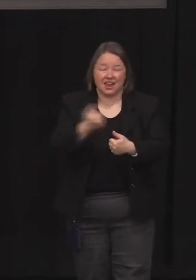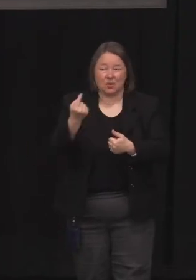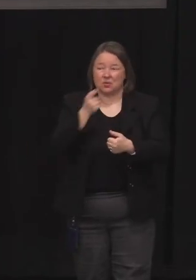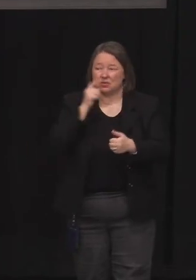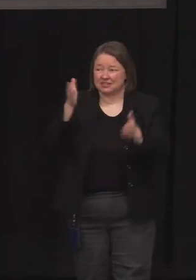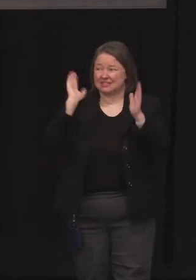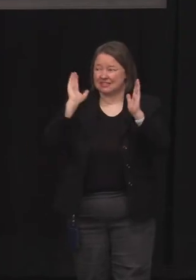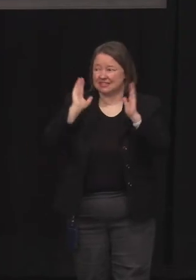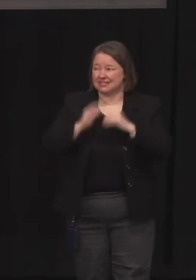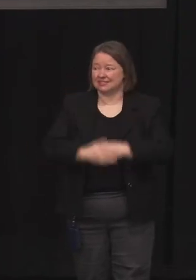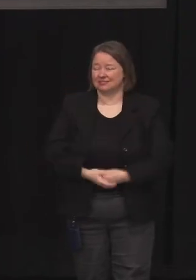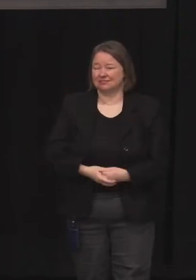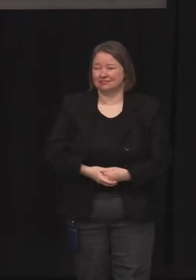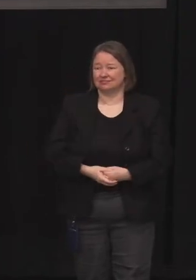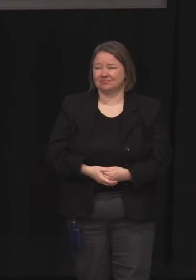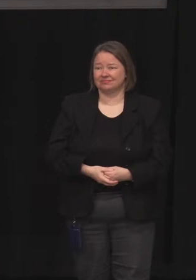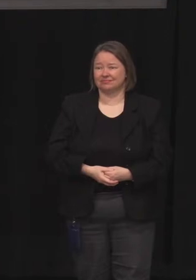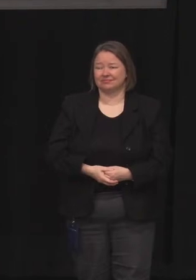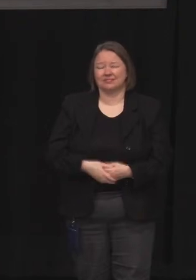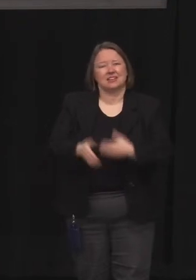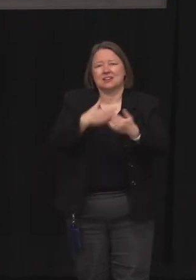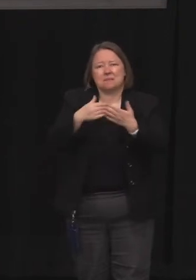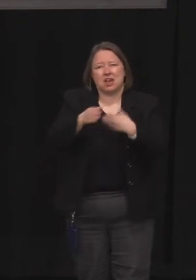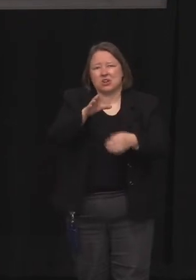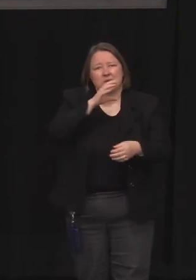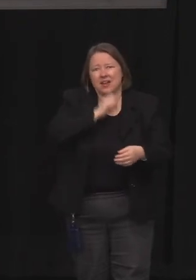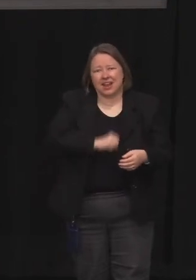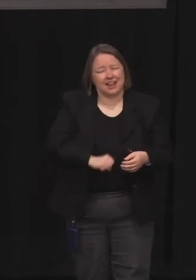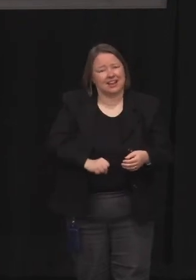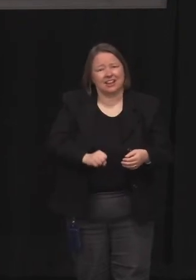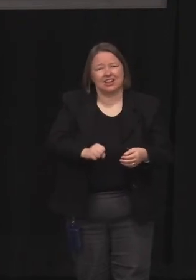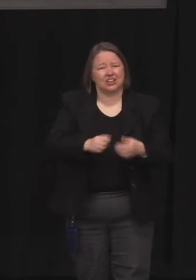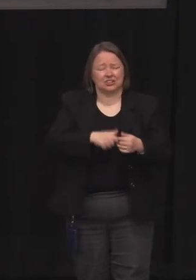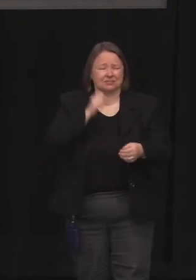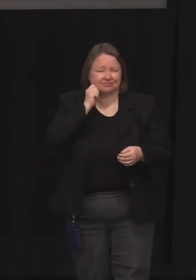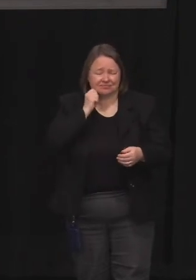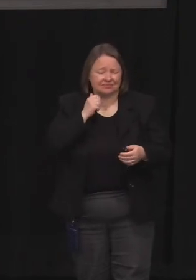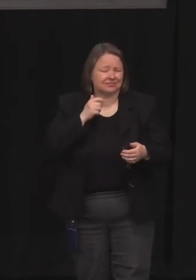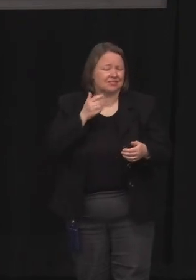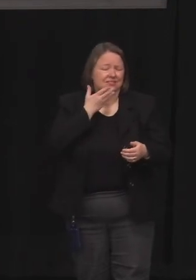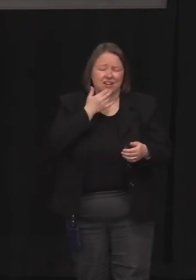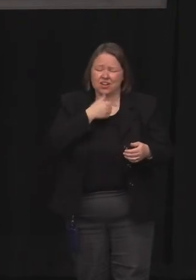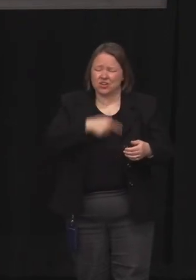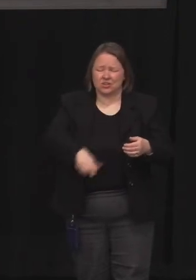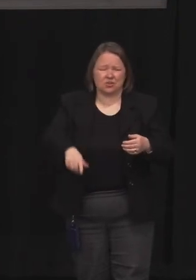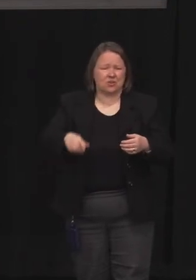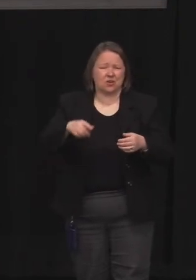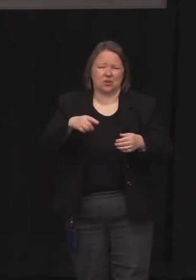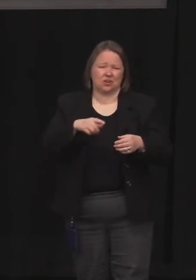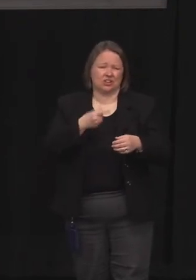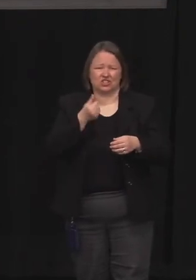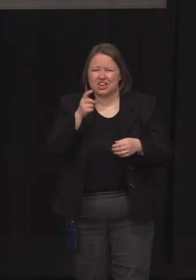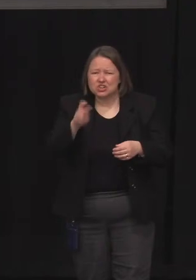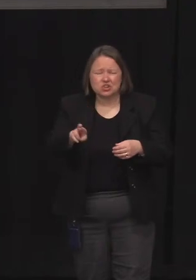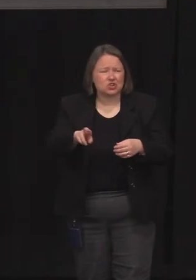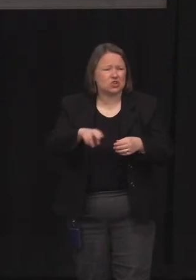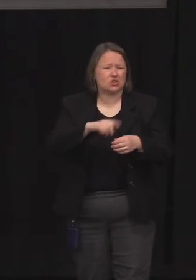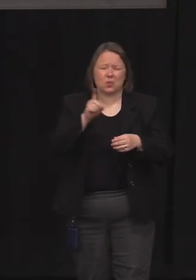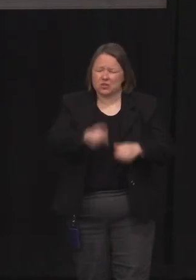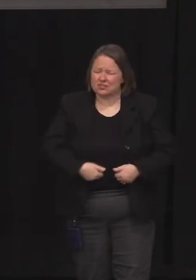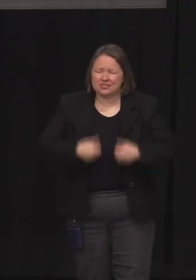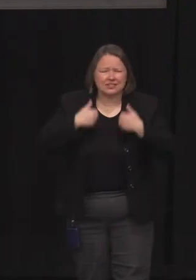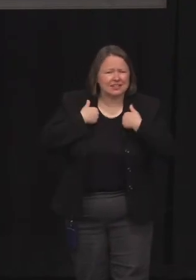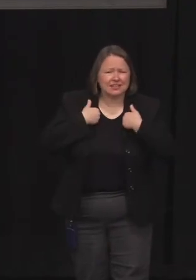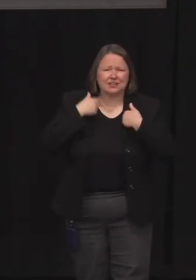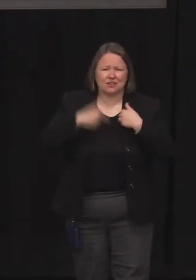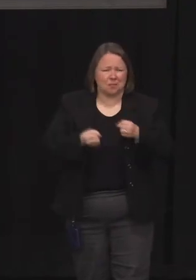listening. It matters not your age, your ethnicity, your gender, your zip code, your